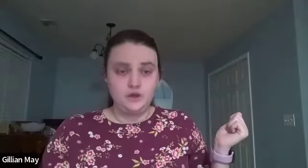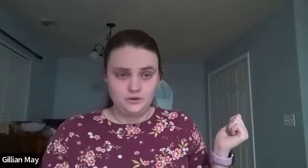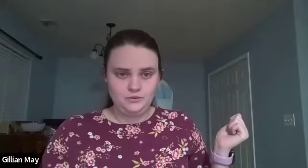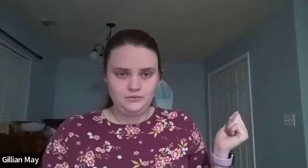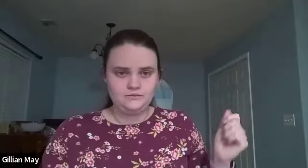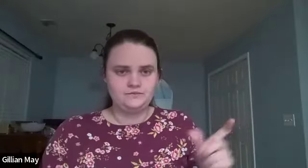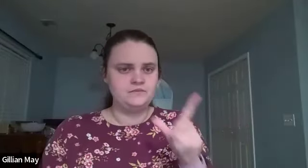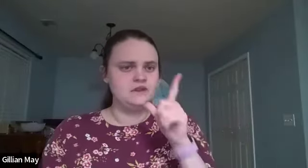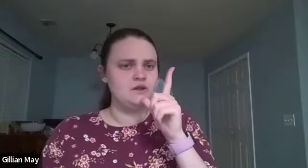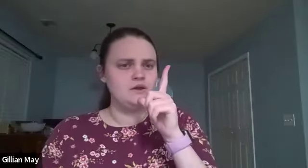who,